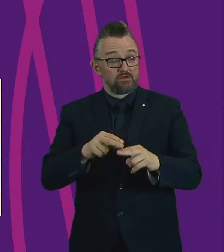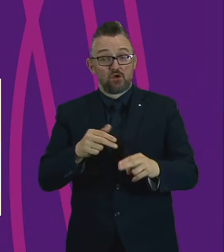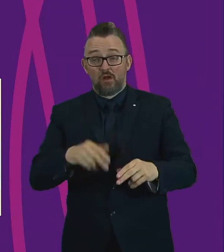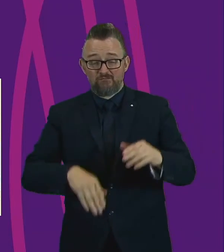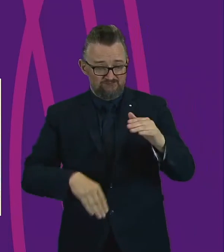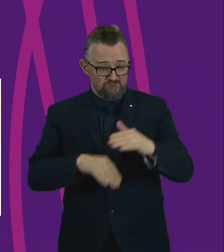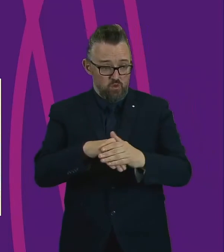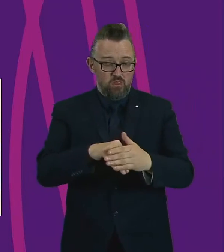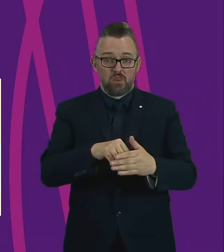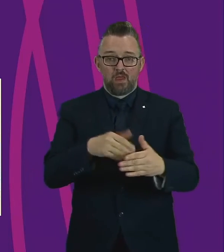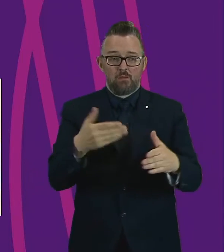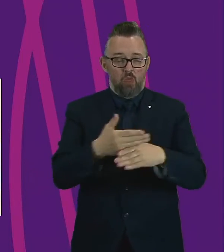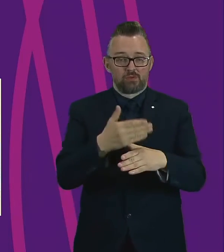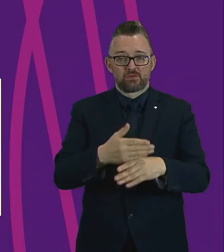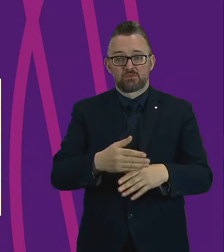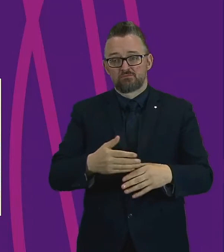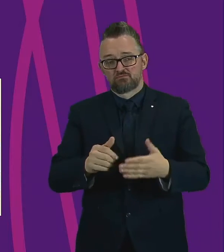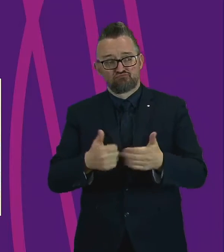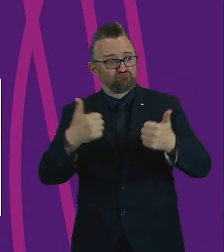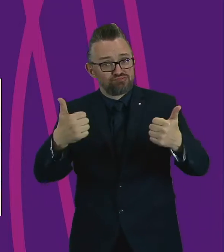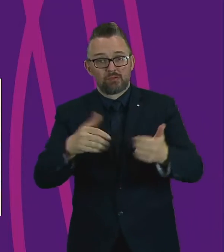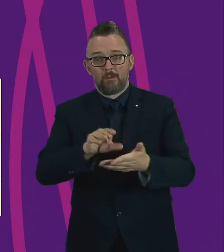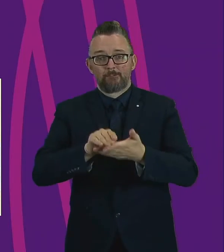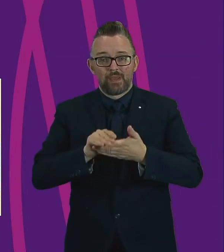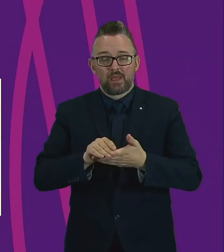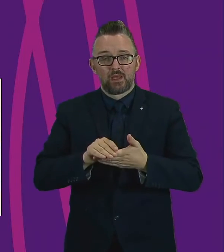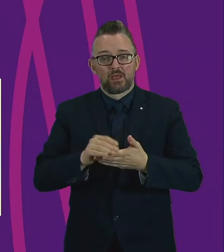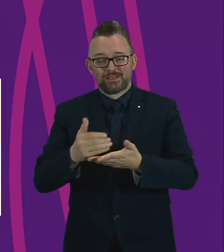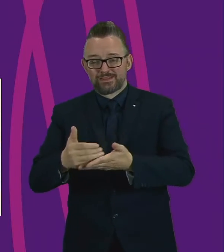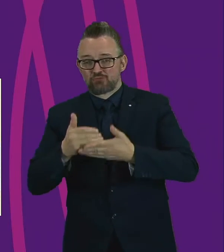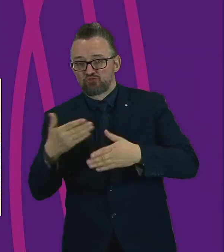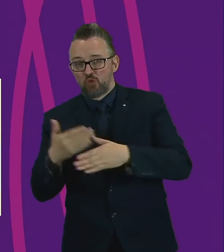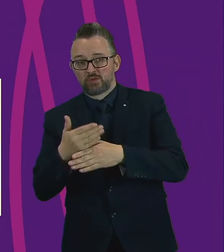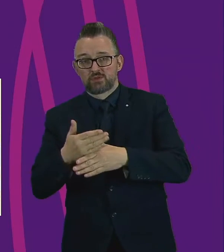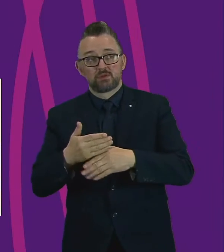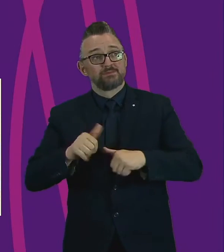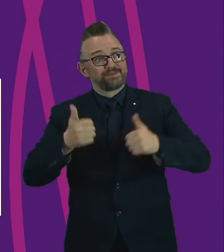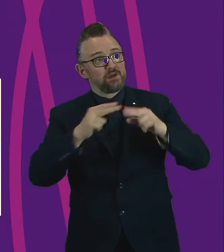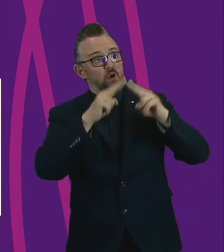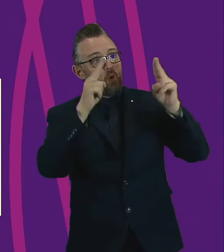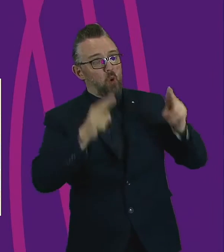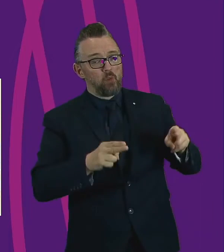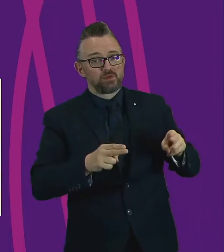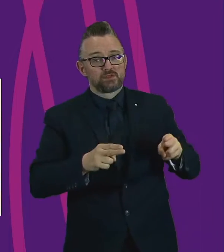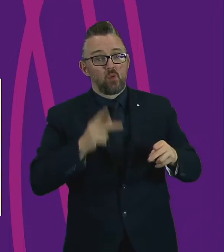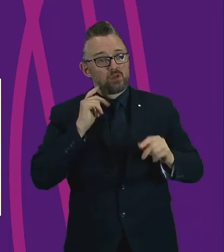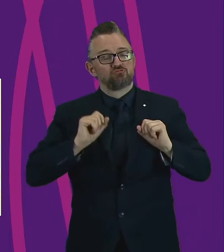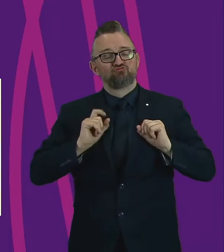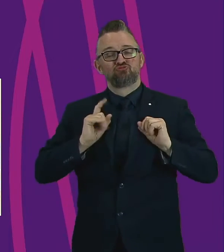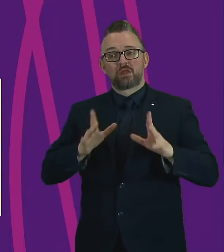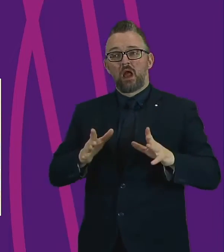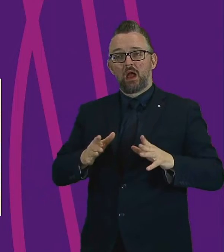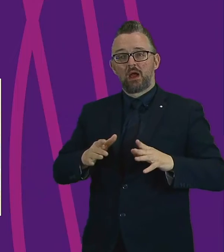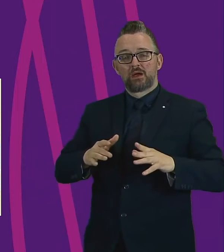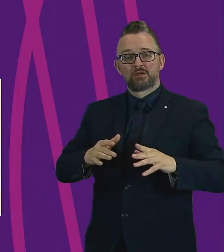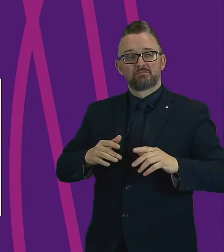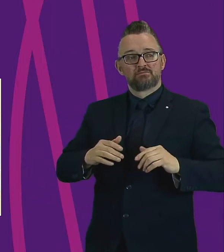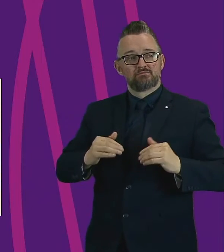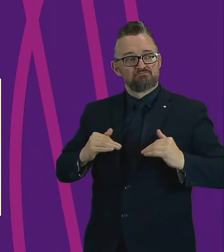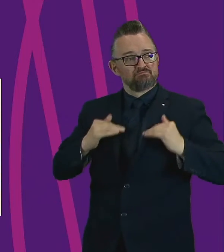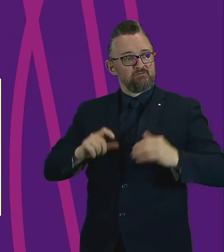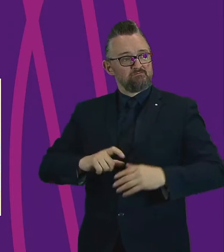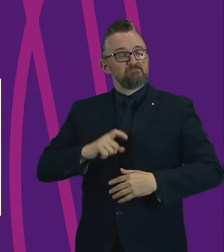decent pay, training for all, security of employment, decent homes, dignity in retirement, the government and